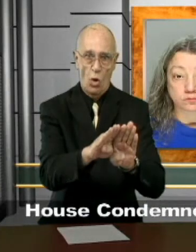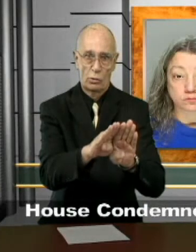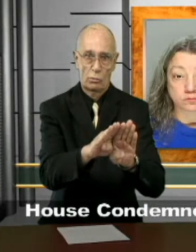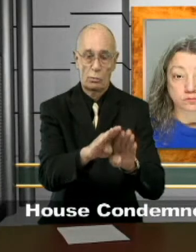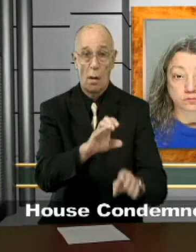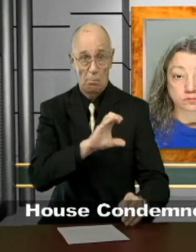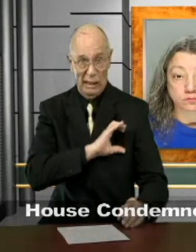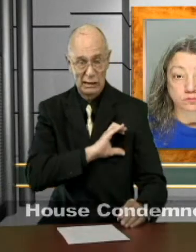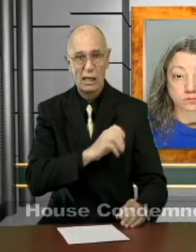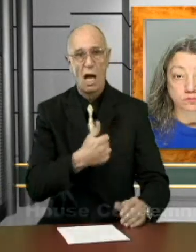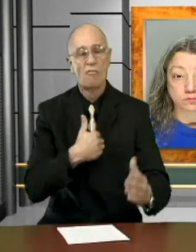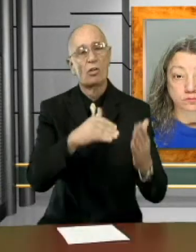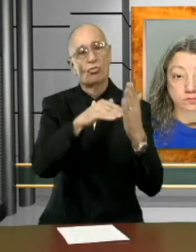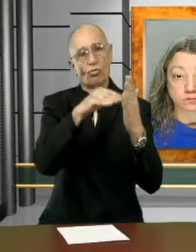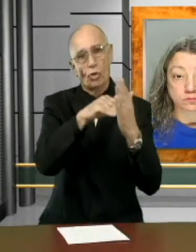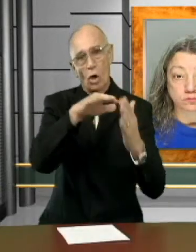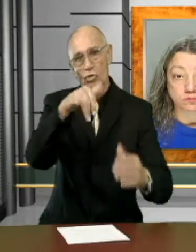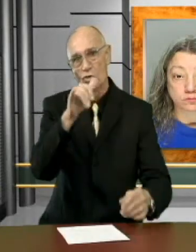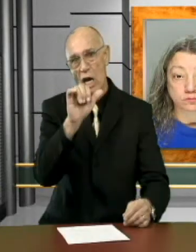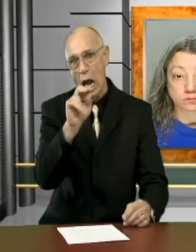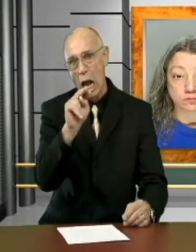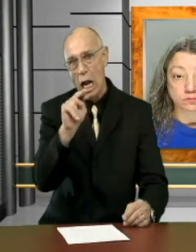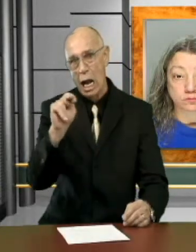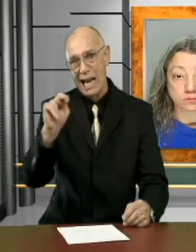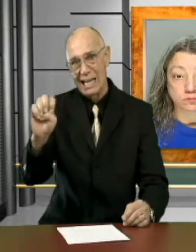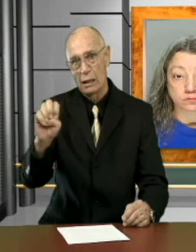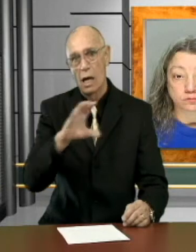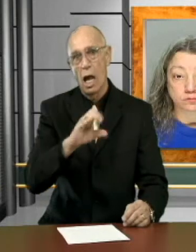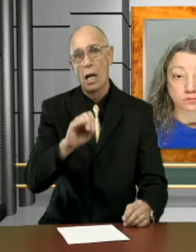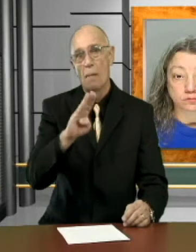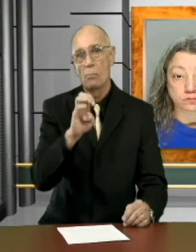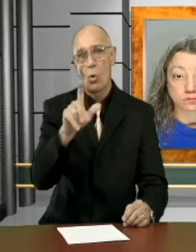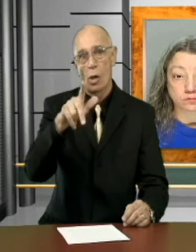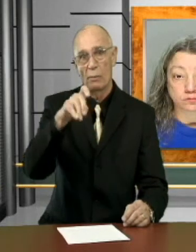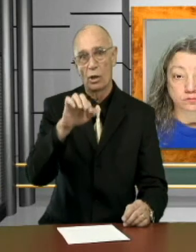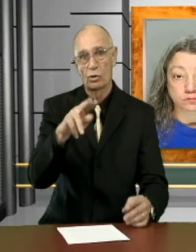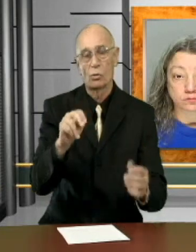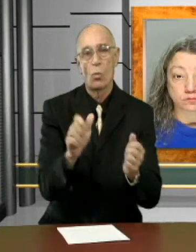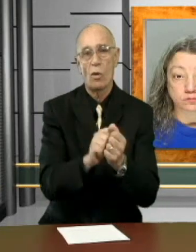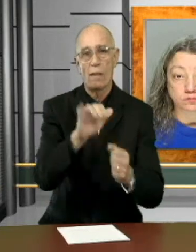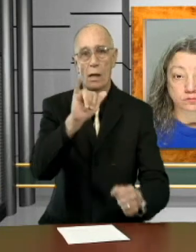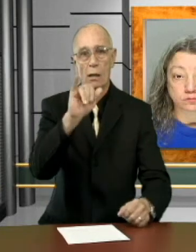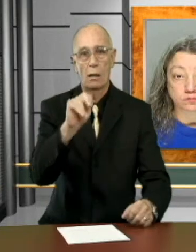Jean and Buell Peterson are charged with involuntary manslaughter.